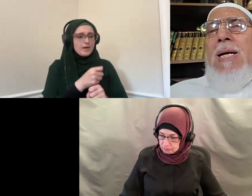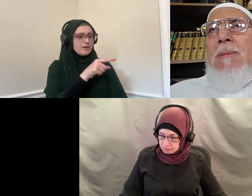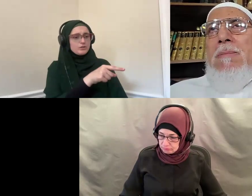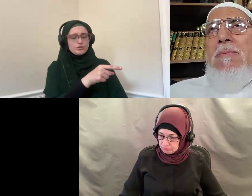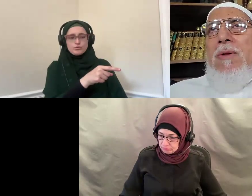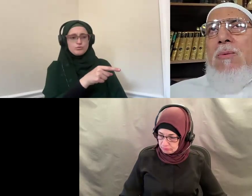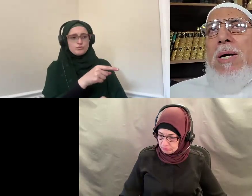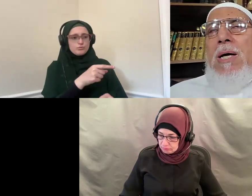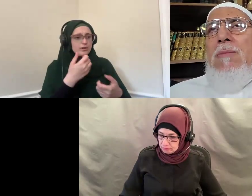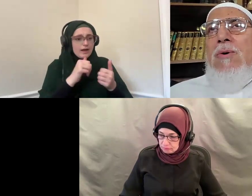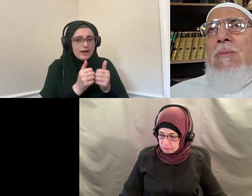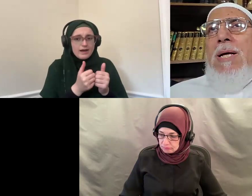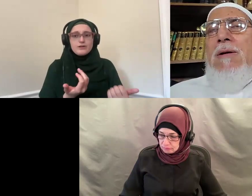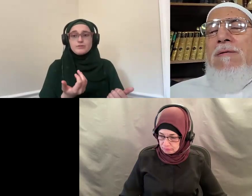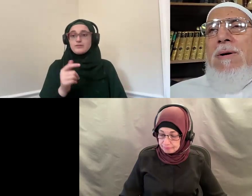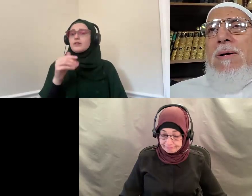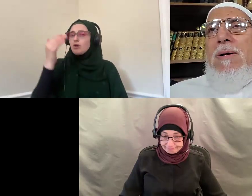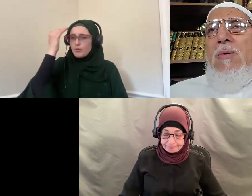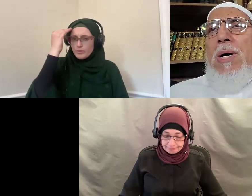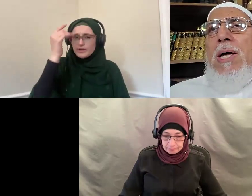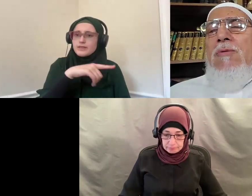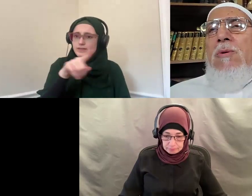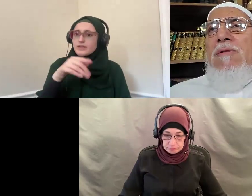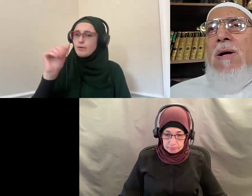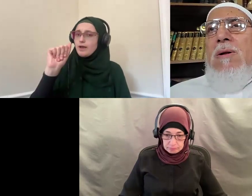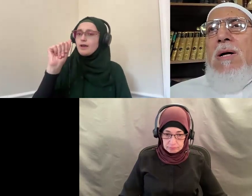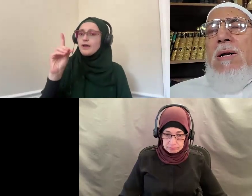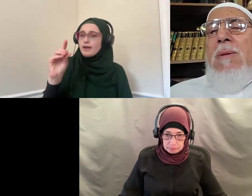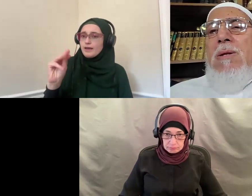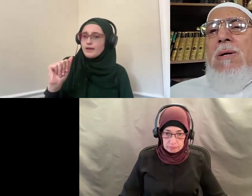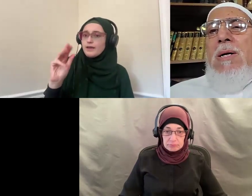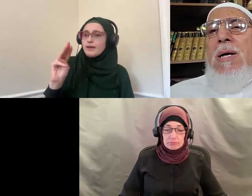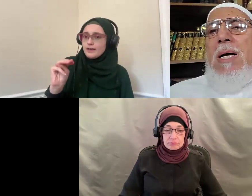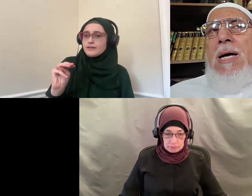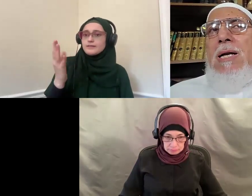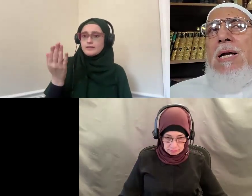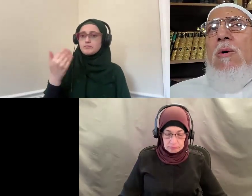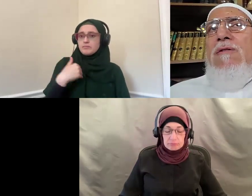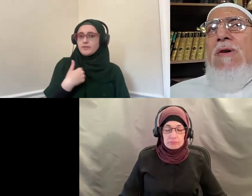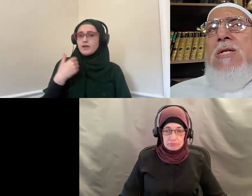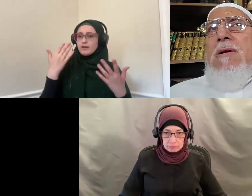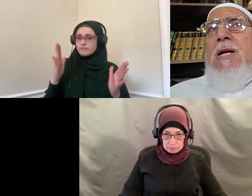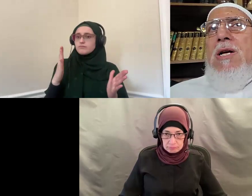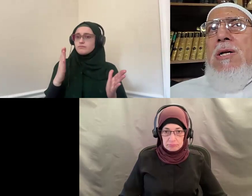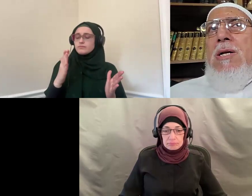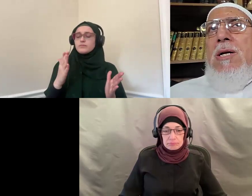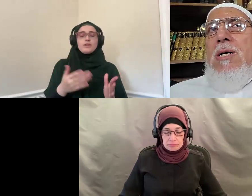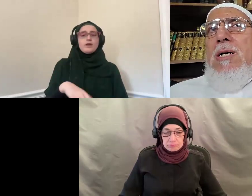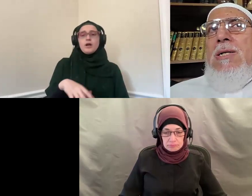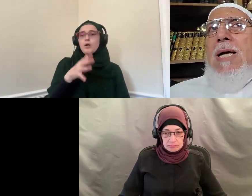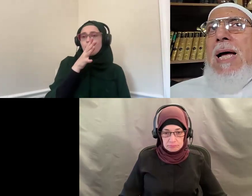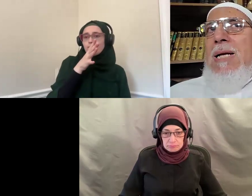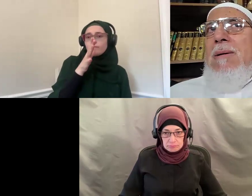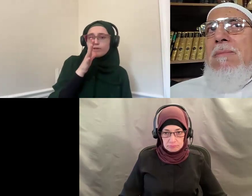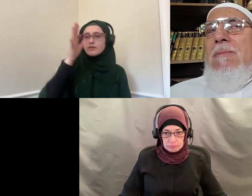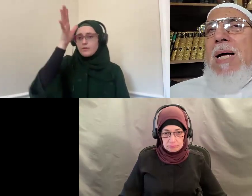from Adam, we came from Eve, we came from a father and a mother, and our first creation